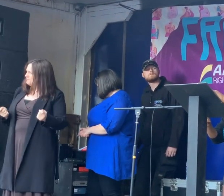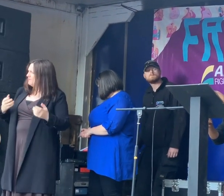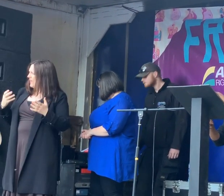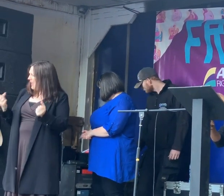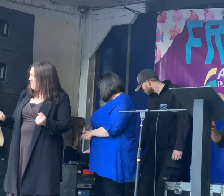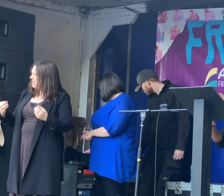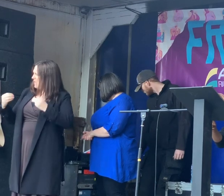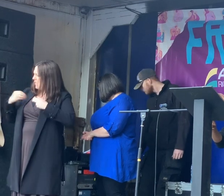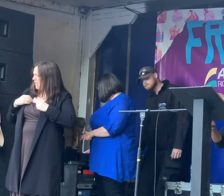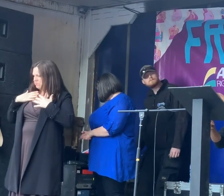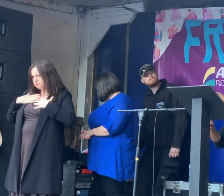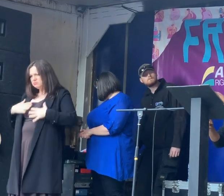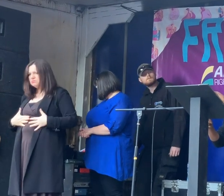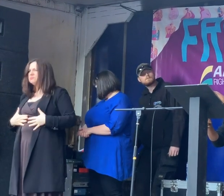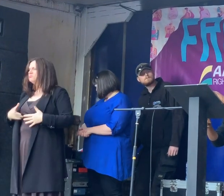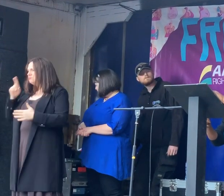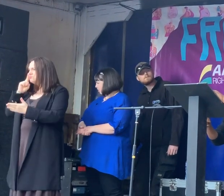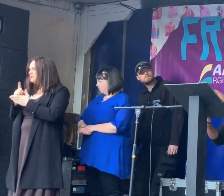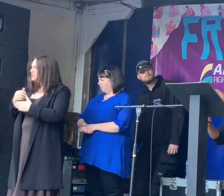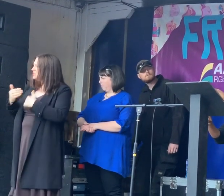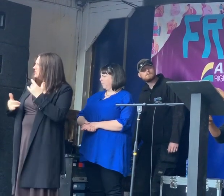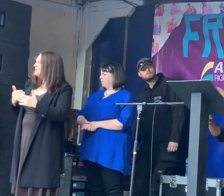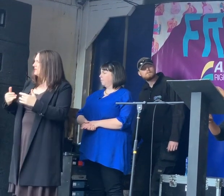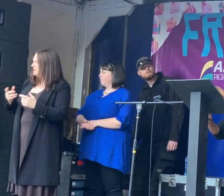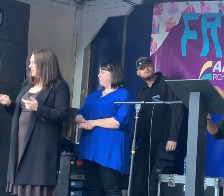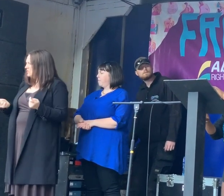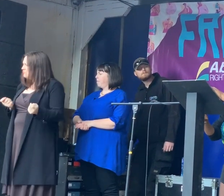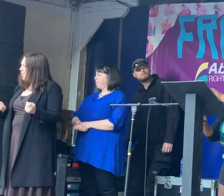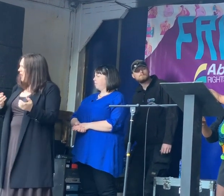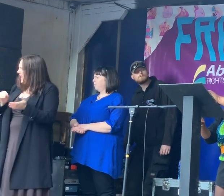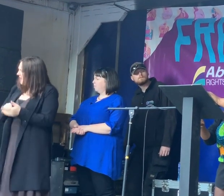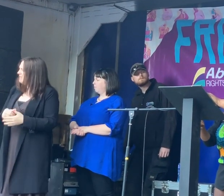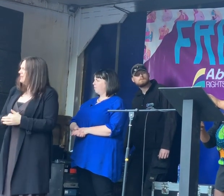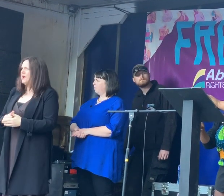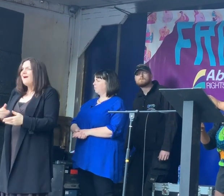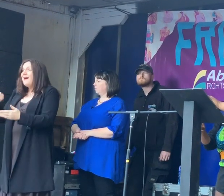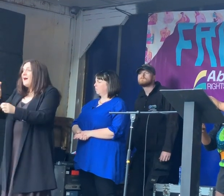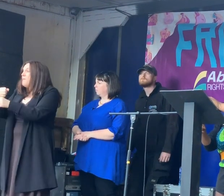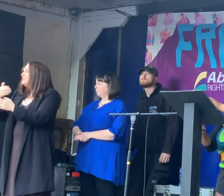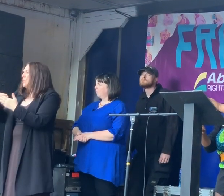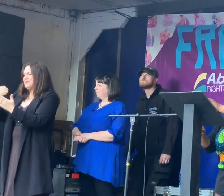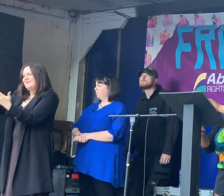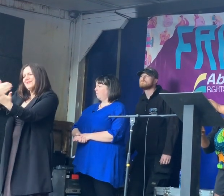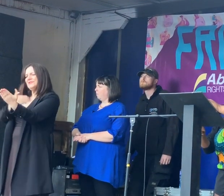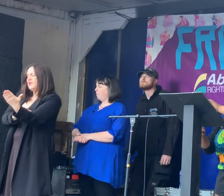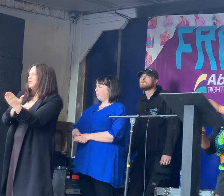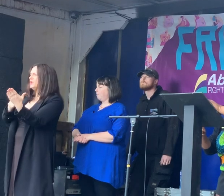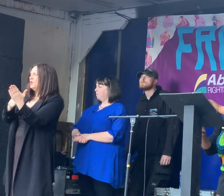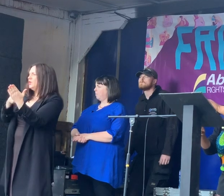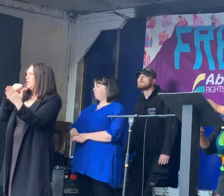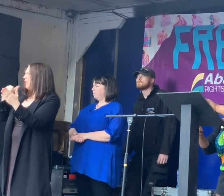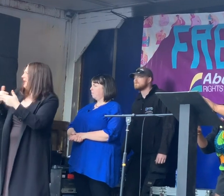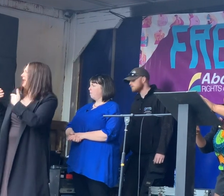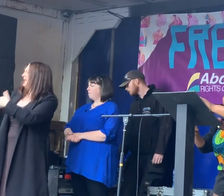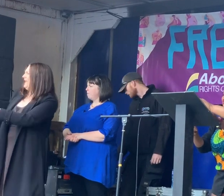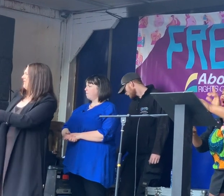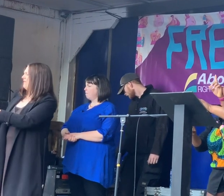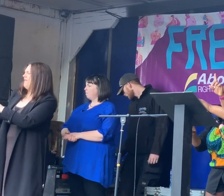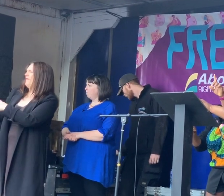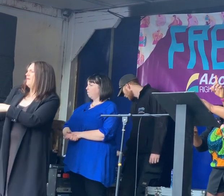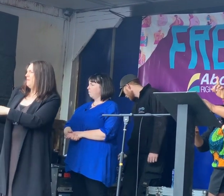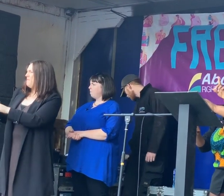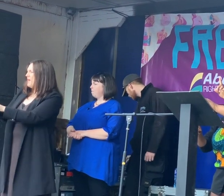have control over her body. This is about a legislation that leaves no one behind.